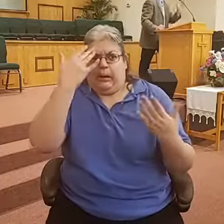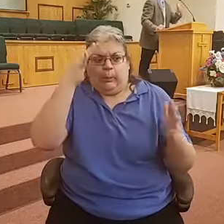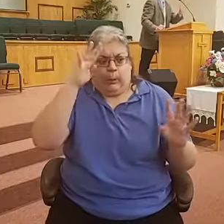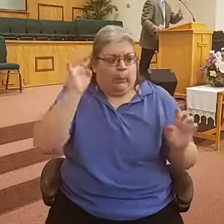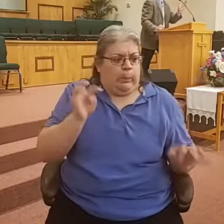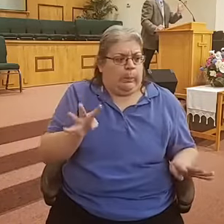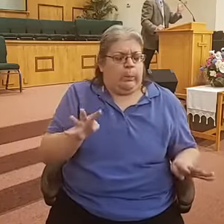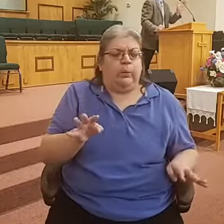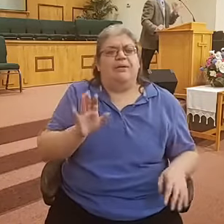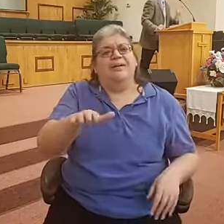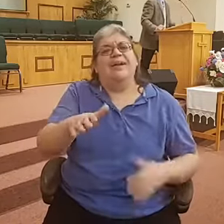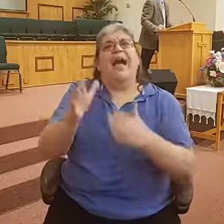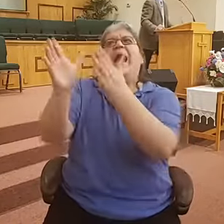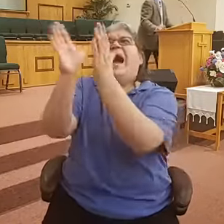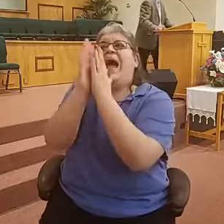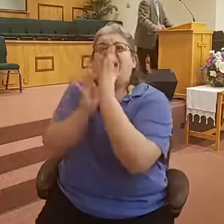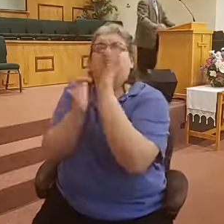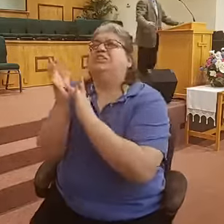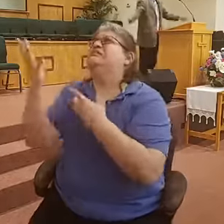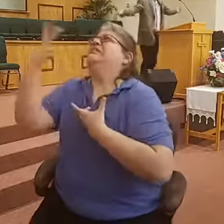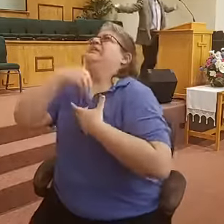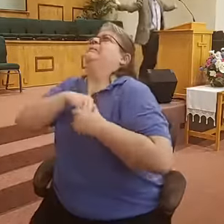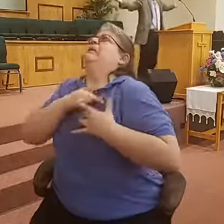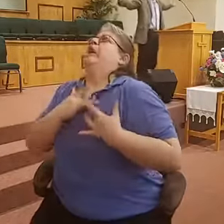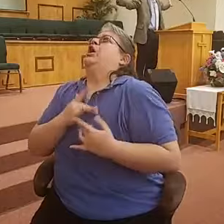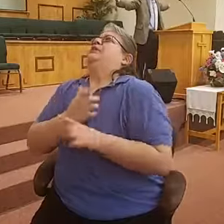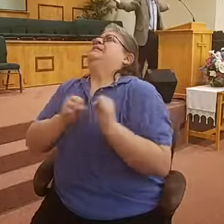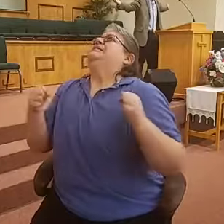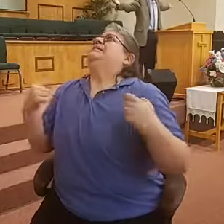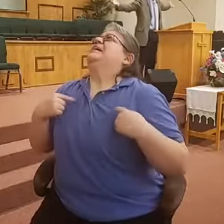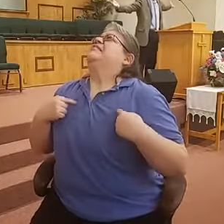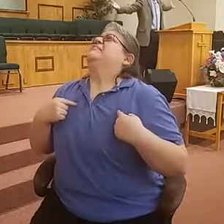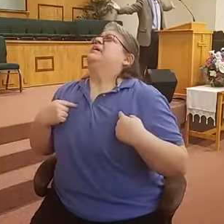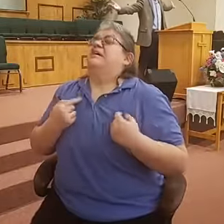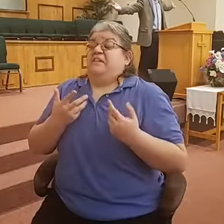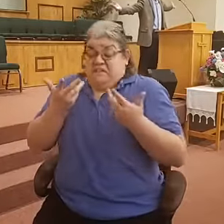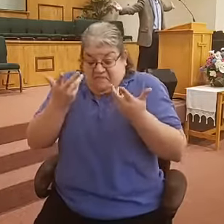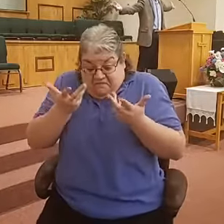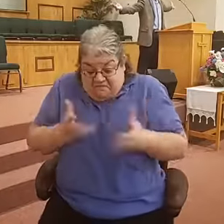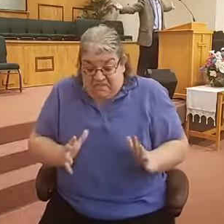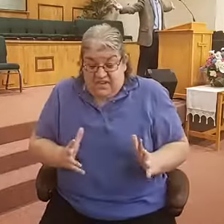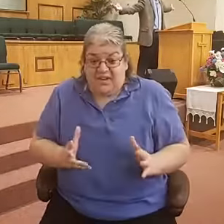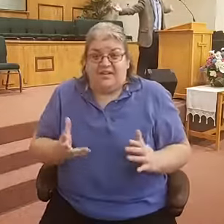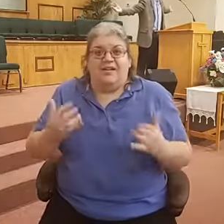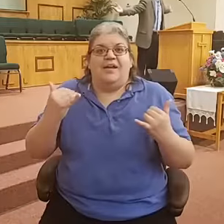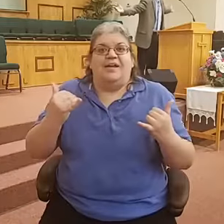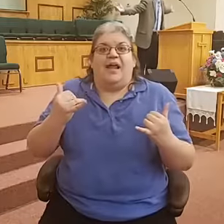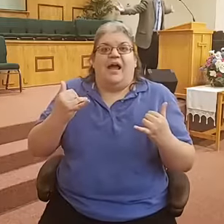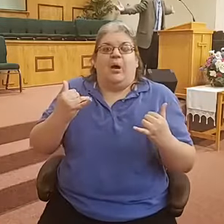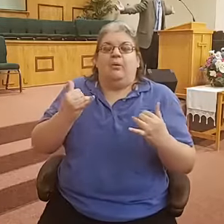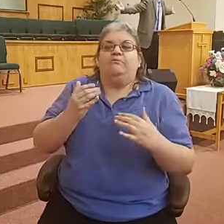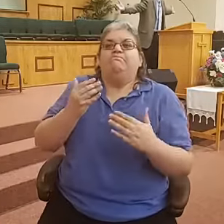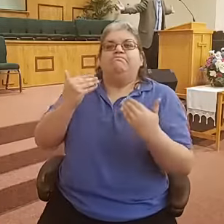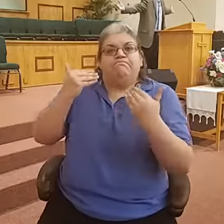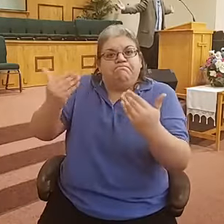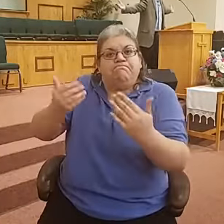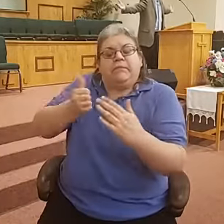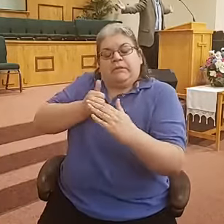But then I tell you, after you do that, why not submit yourself to the King of Kings and see what he can do with